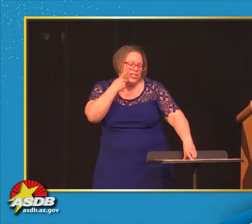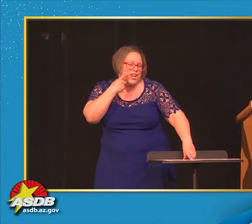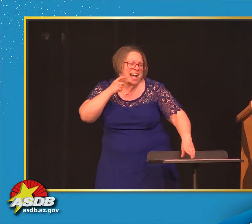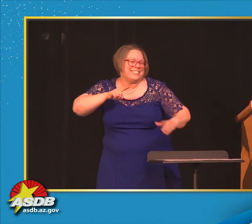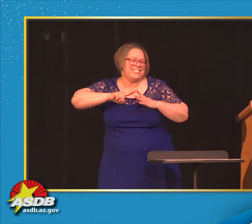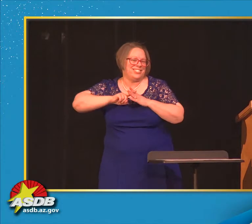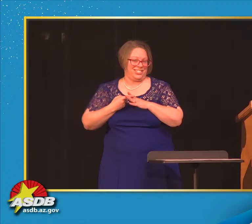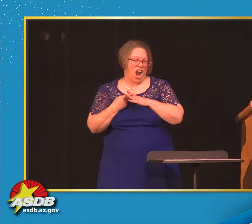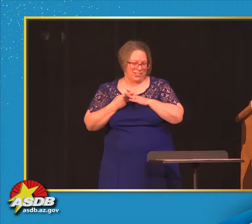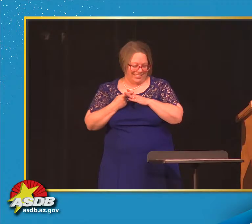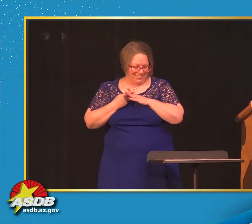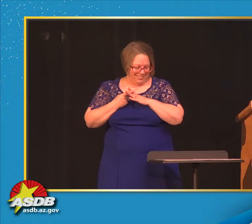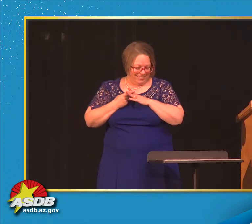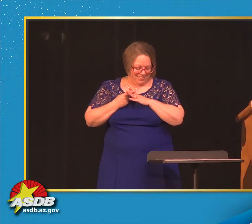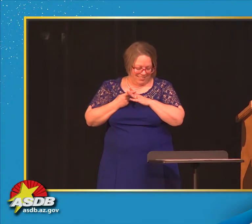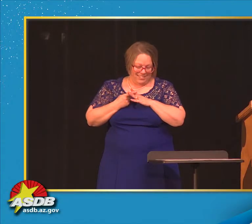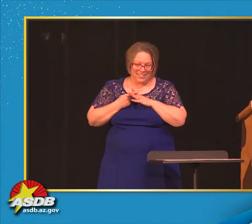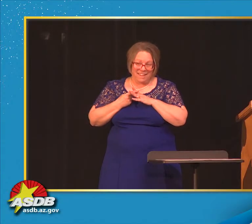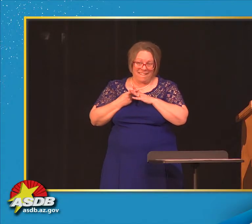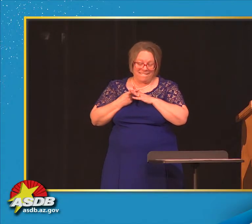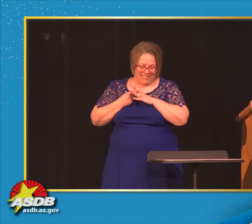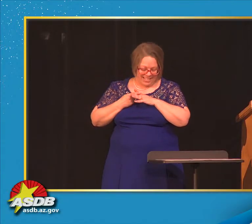Your journey is only just beginning.